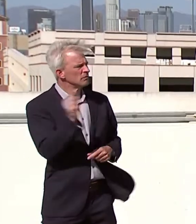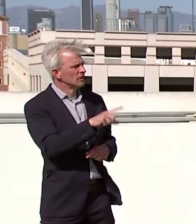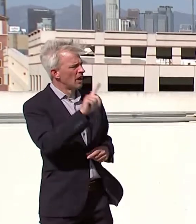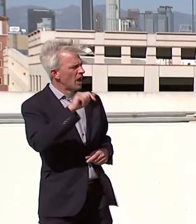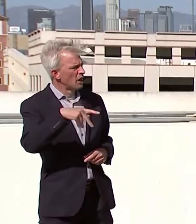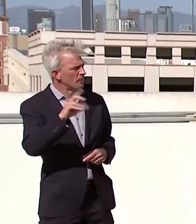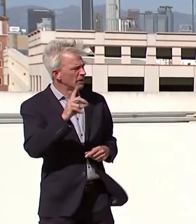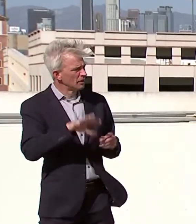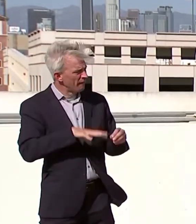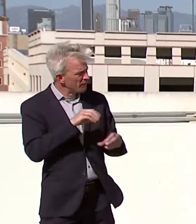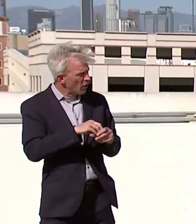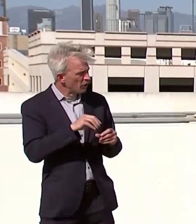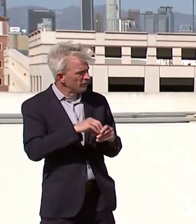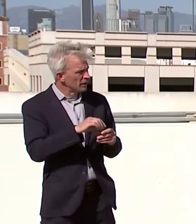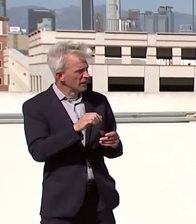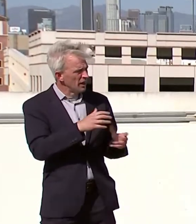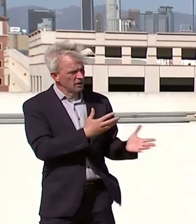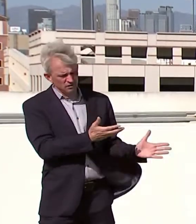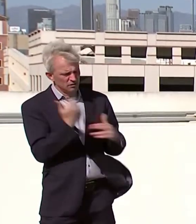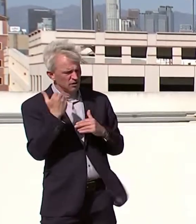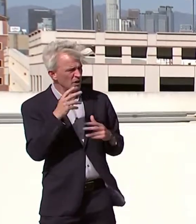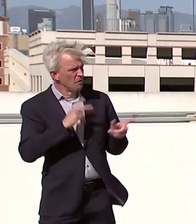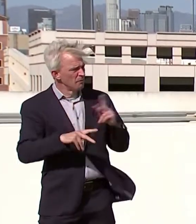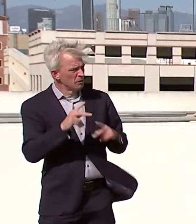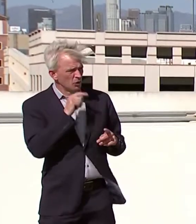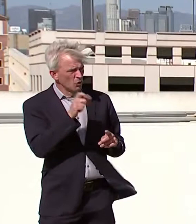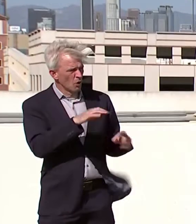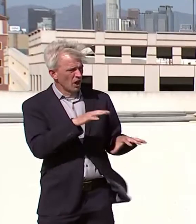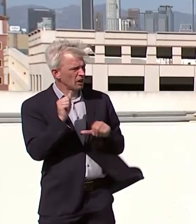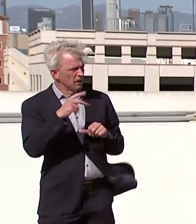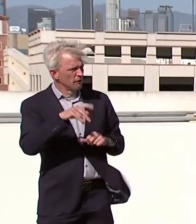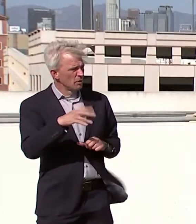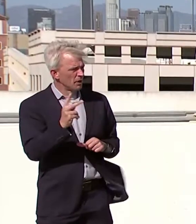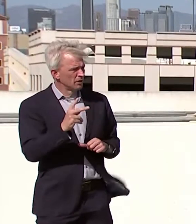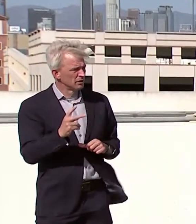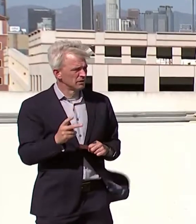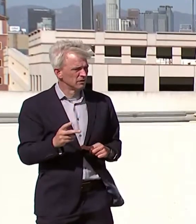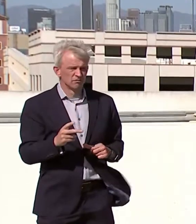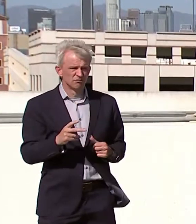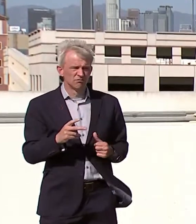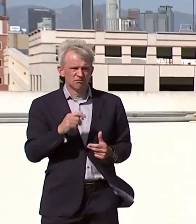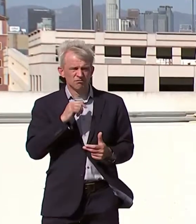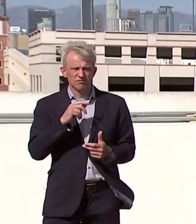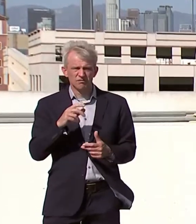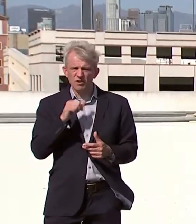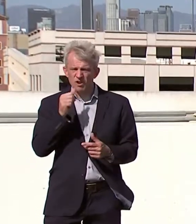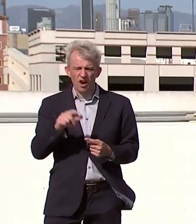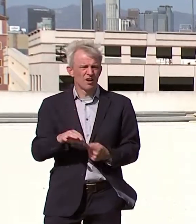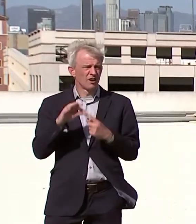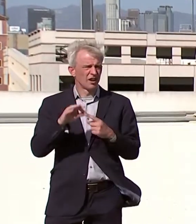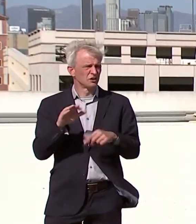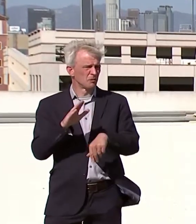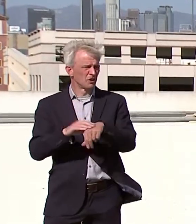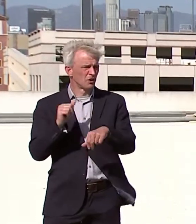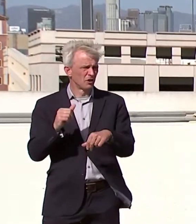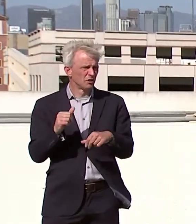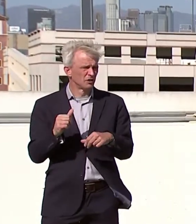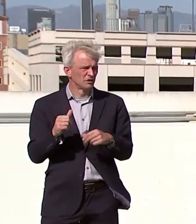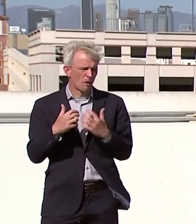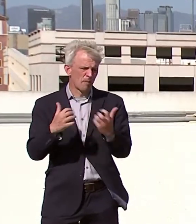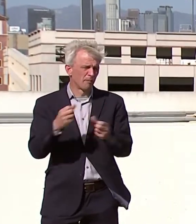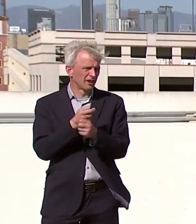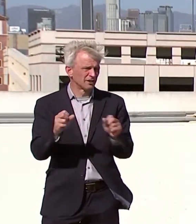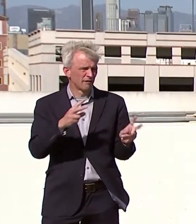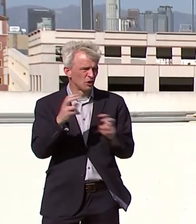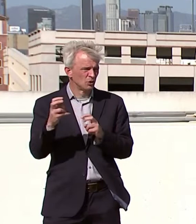in moving any homeless people who don't want to leave the park? Not that I know of, unless, you know, called in if there's a public safety issue. Obviously, we've had public safety issues. Like I said,